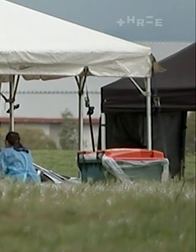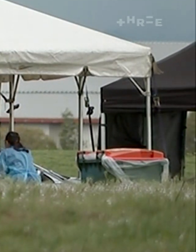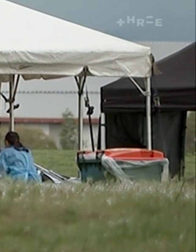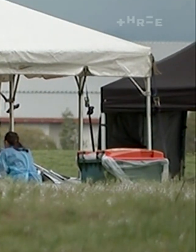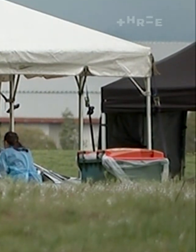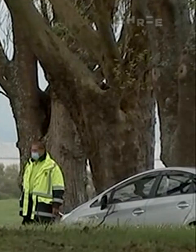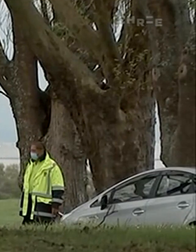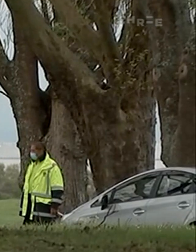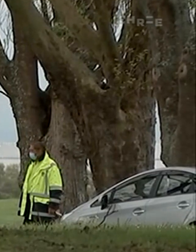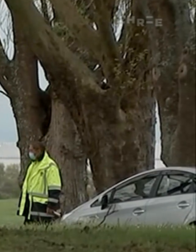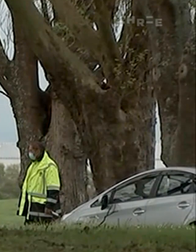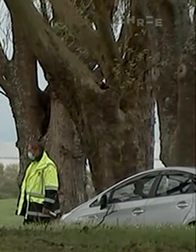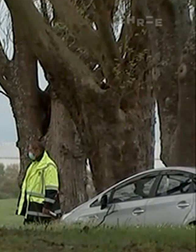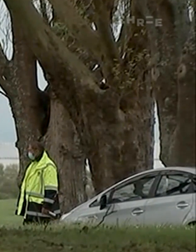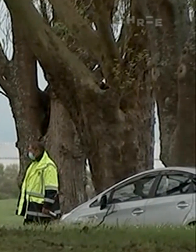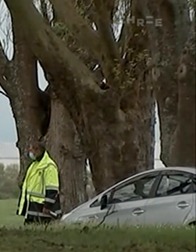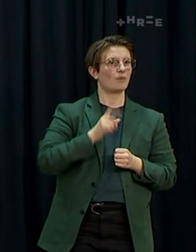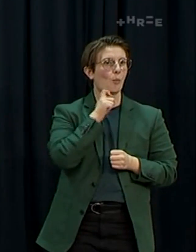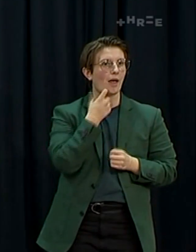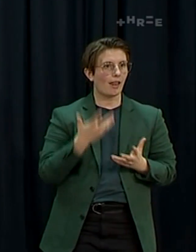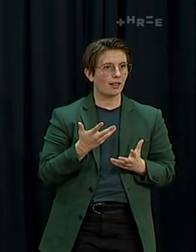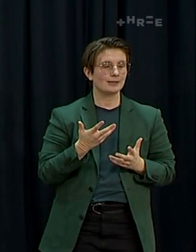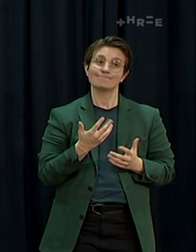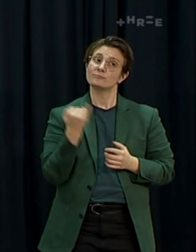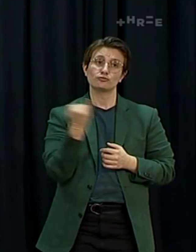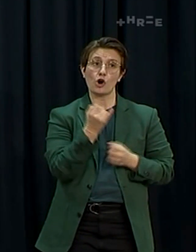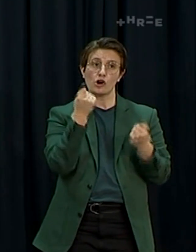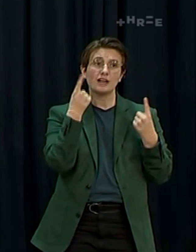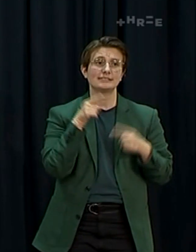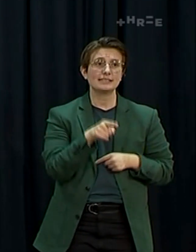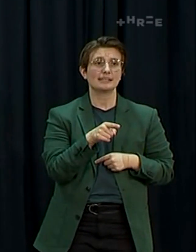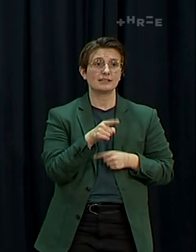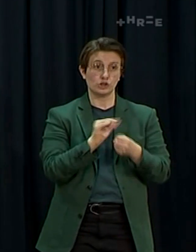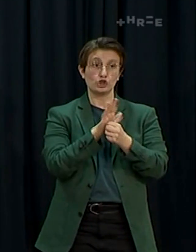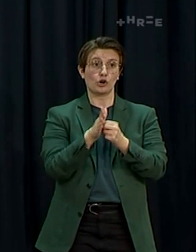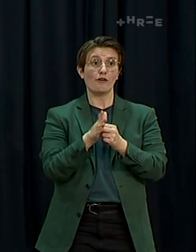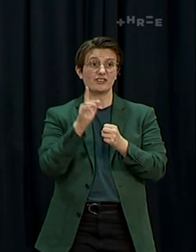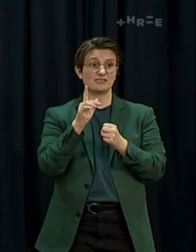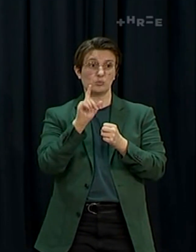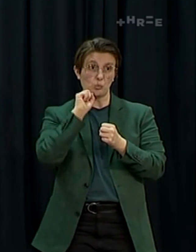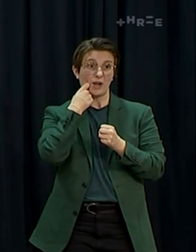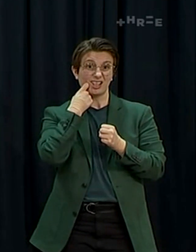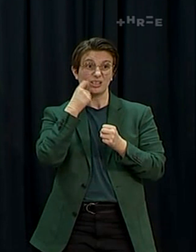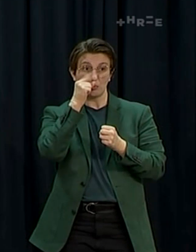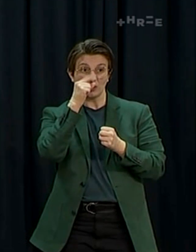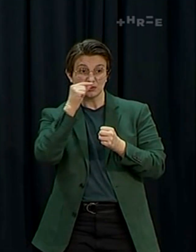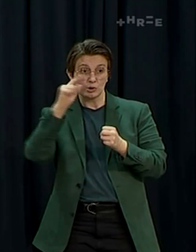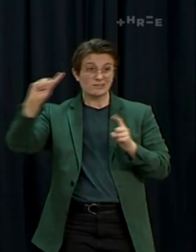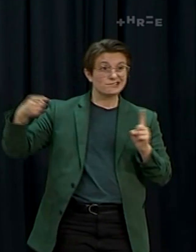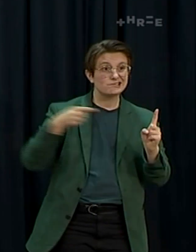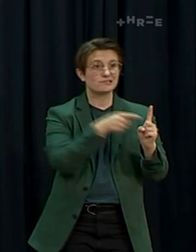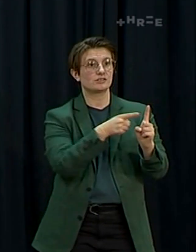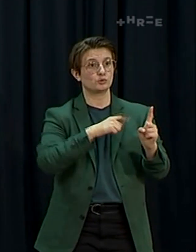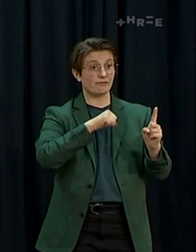to those who haven't had the jab. COVID-19 will not pass by. That should be crystal clear by now. So